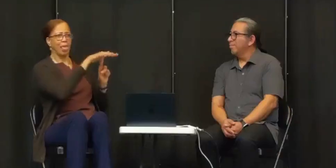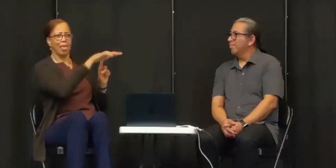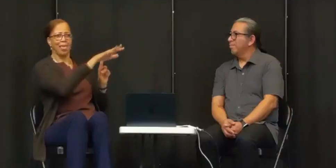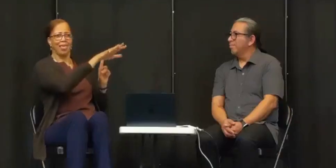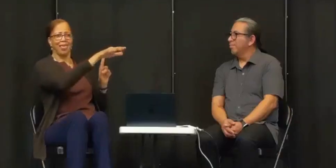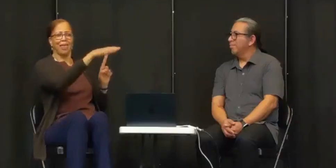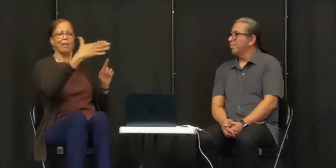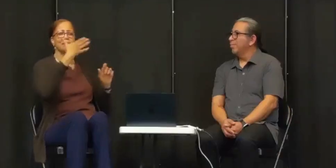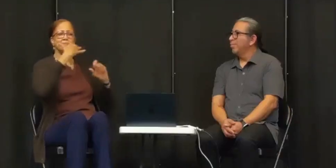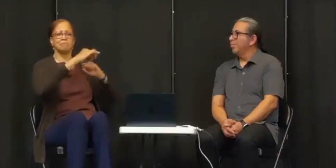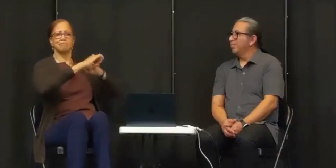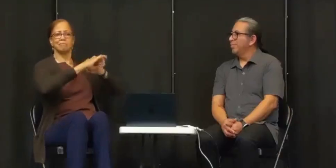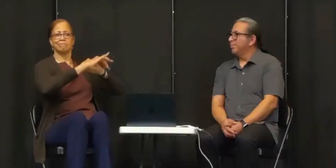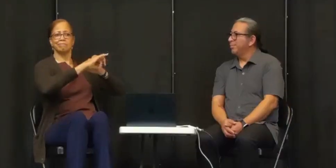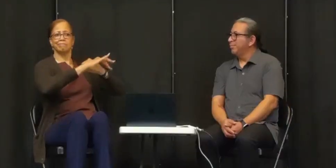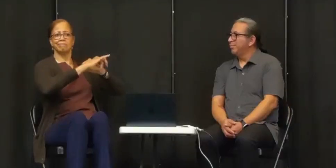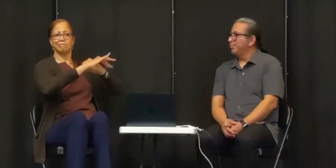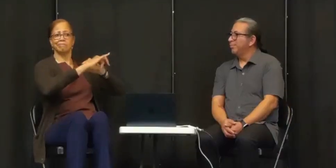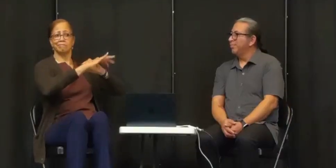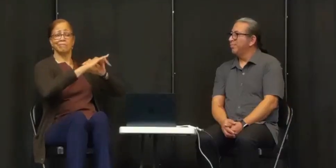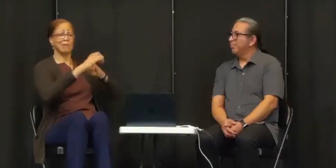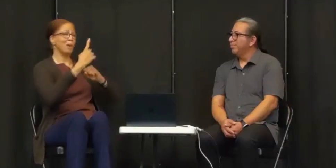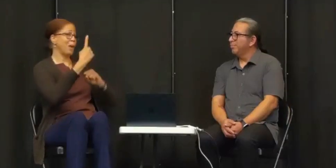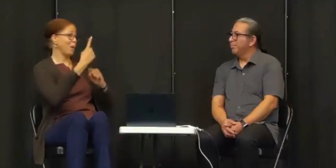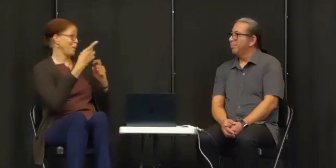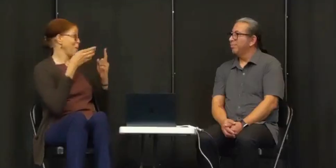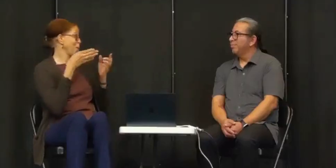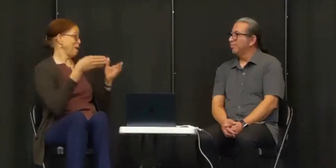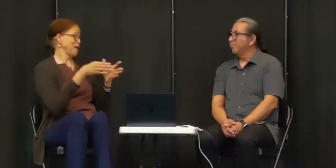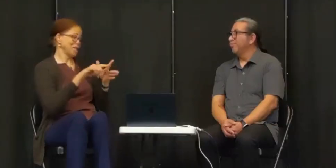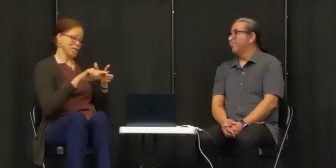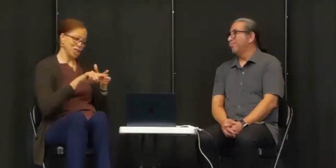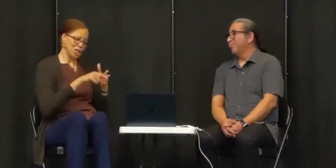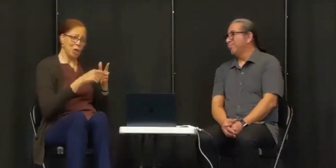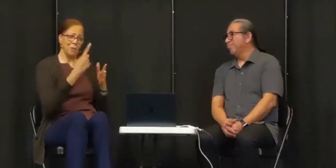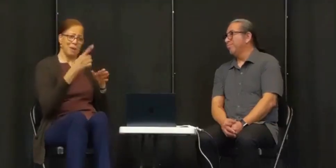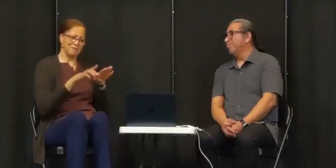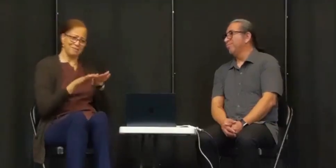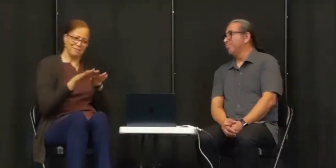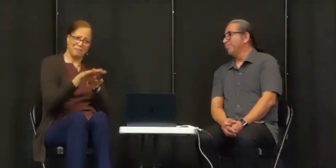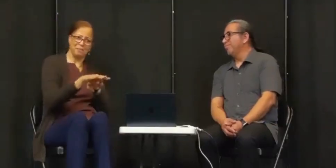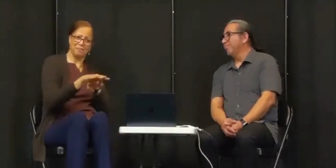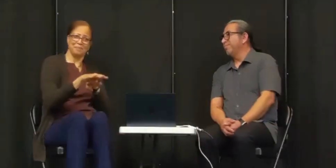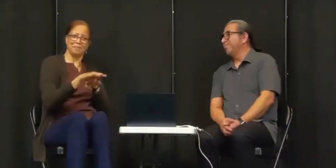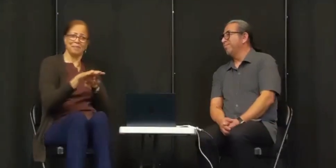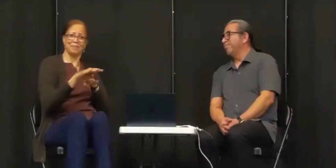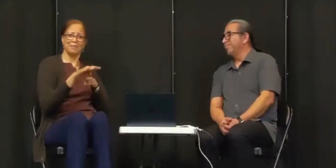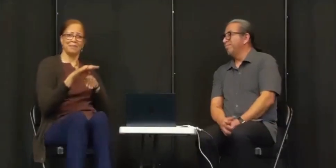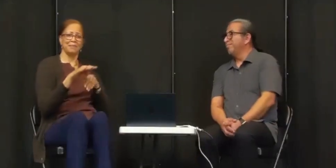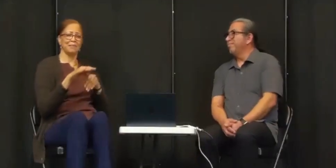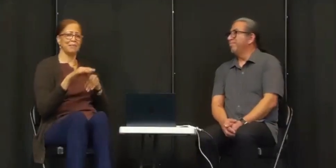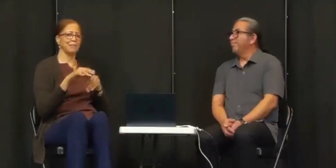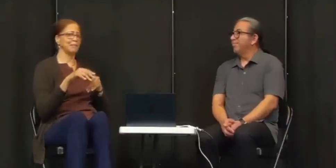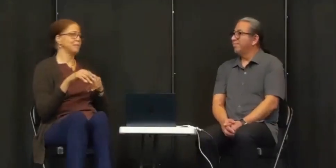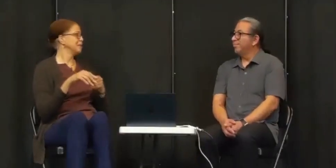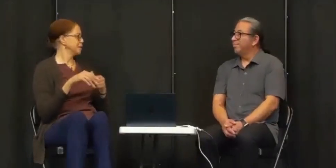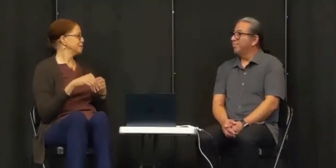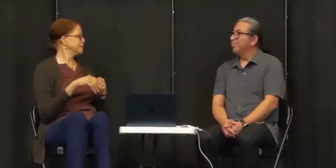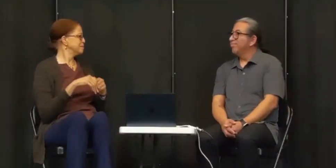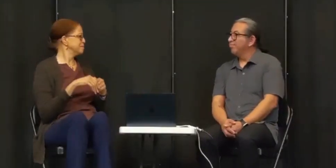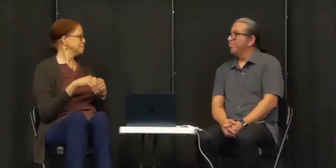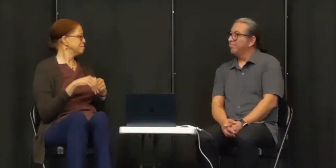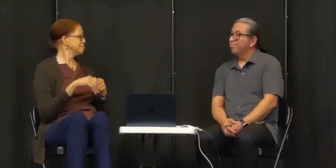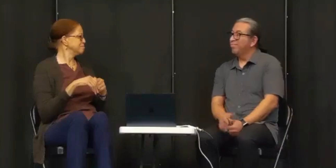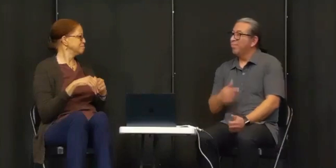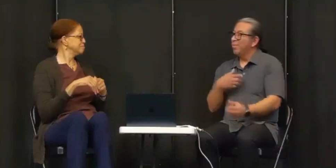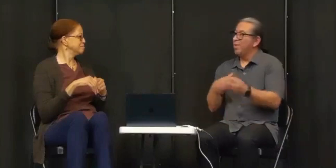And you can understand, you know, this person who you're talking to on the phone may tell the rest of the family, like, oh, Belinda, do you know about Belinda?